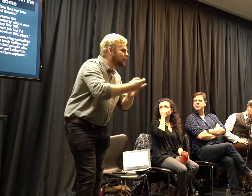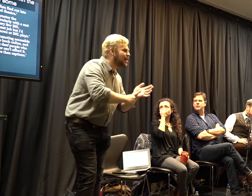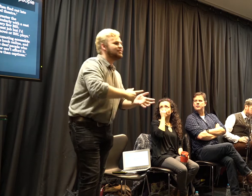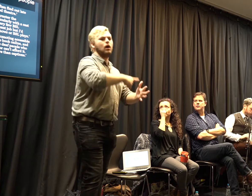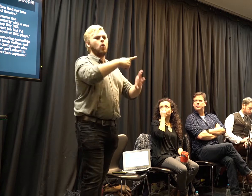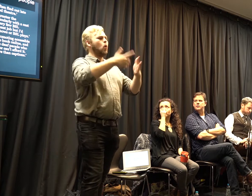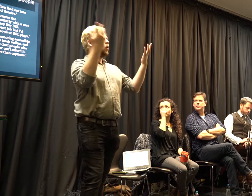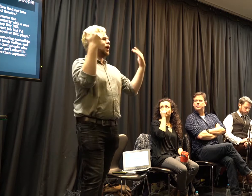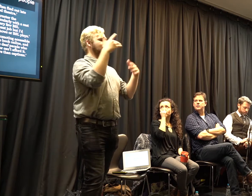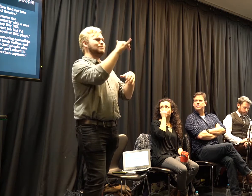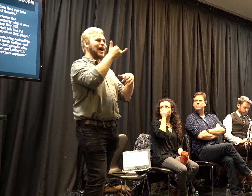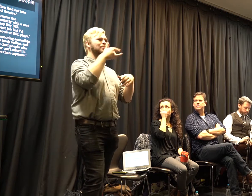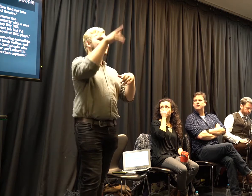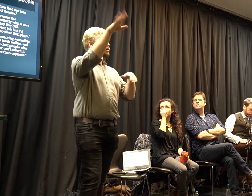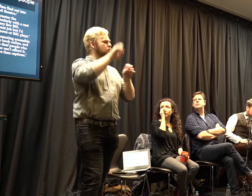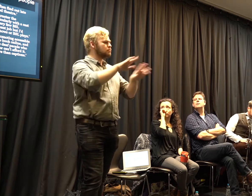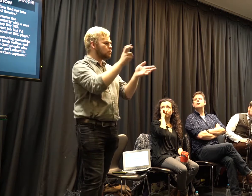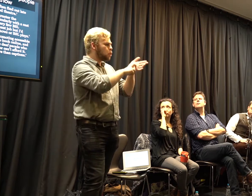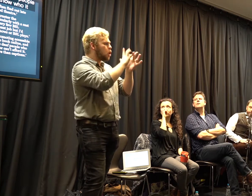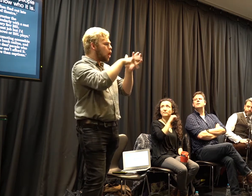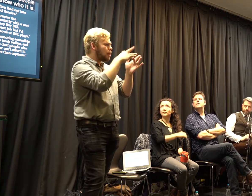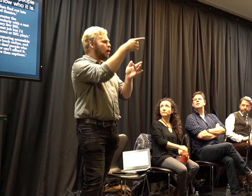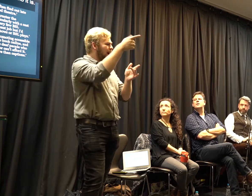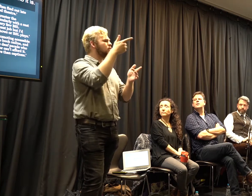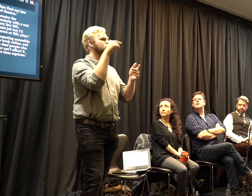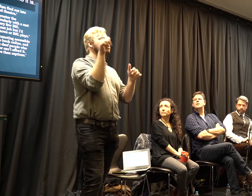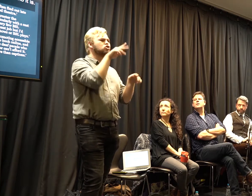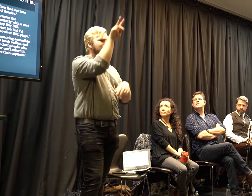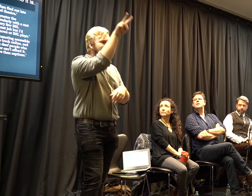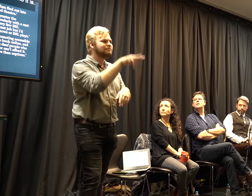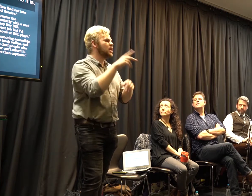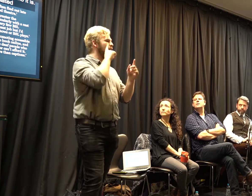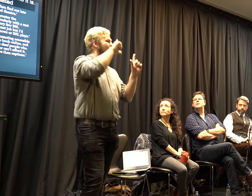it is. So sometimes you need this information translated into BSL.